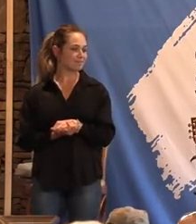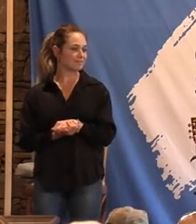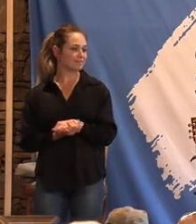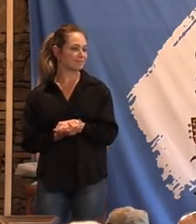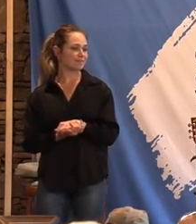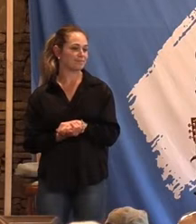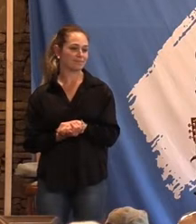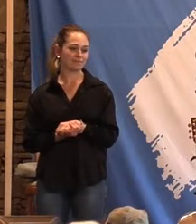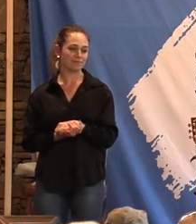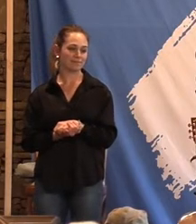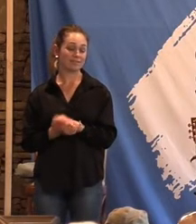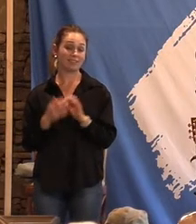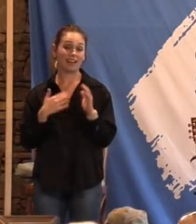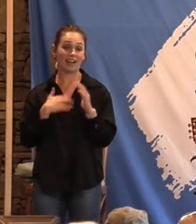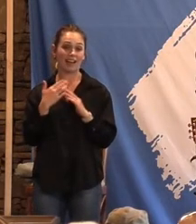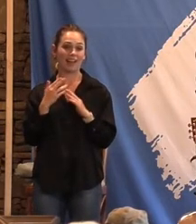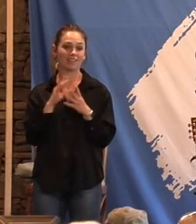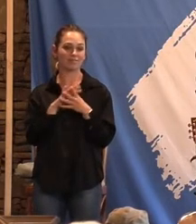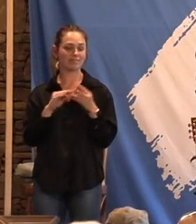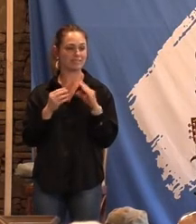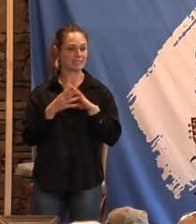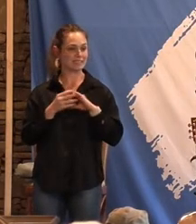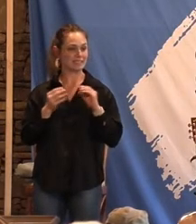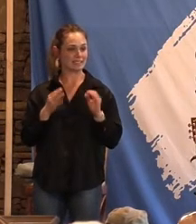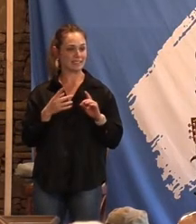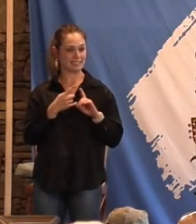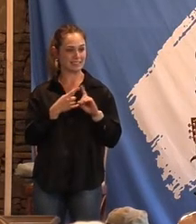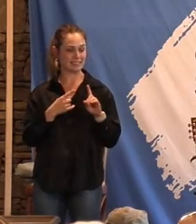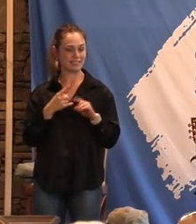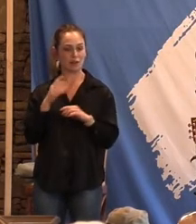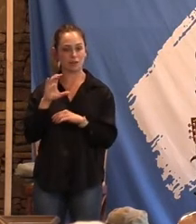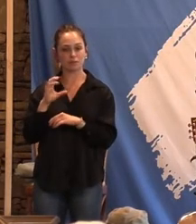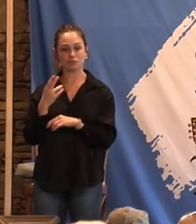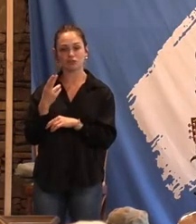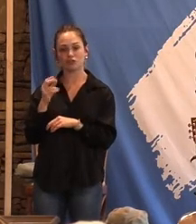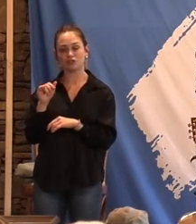Now, our next teller is from Charlotte.